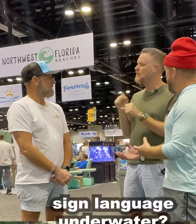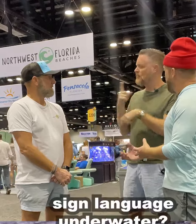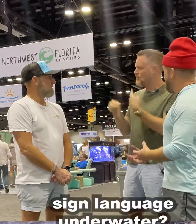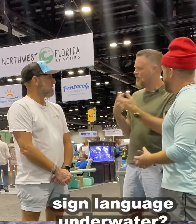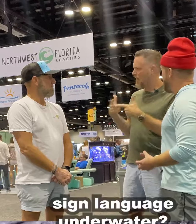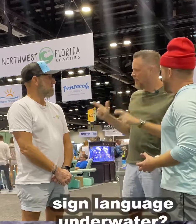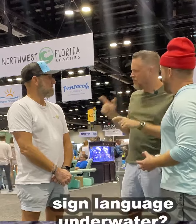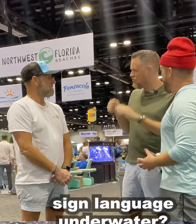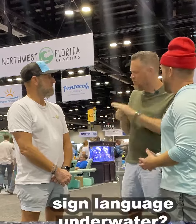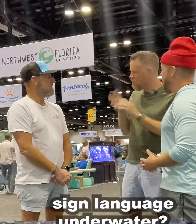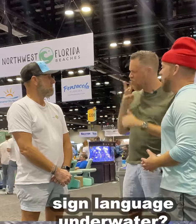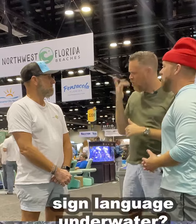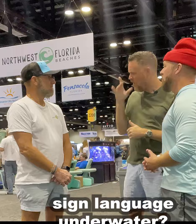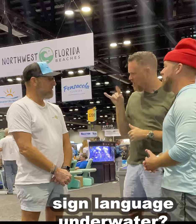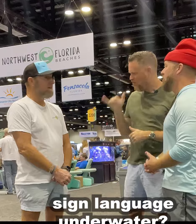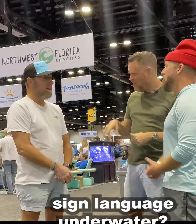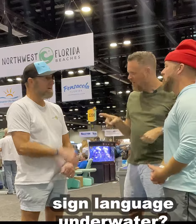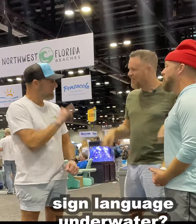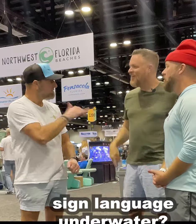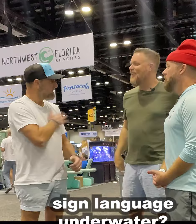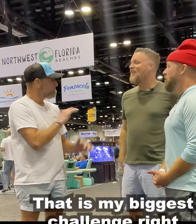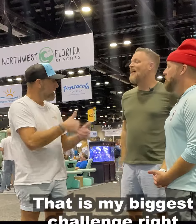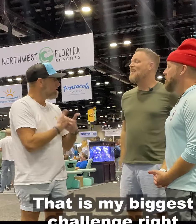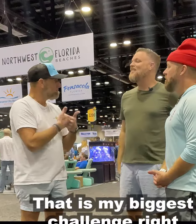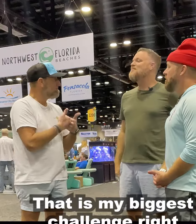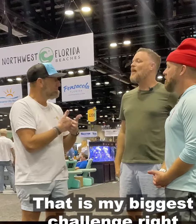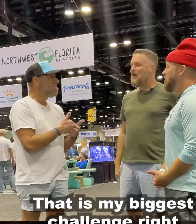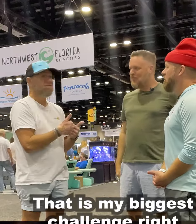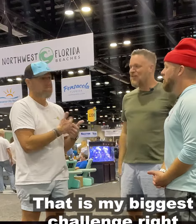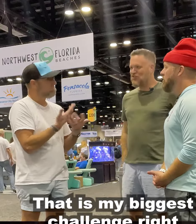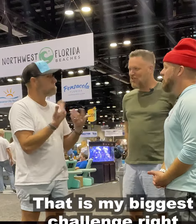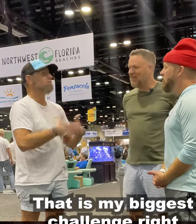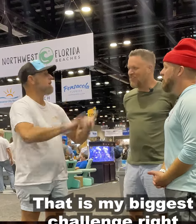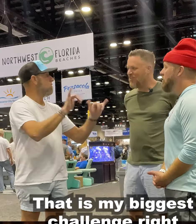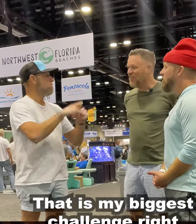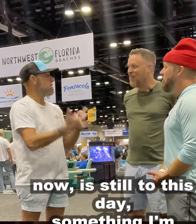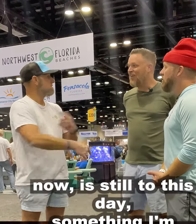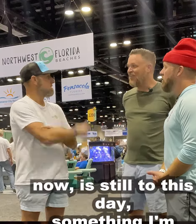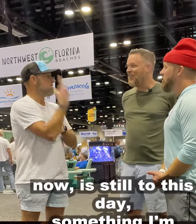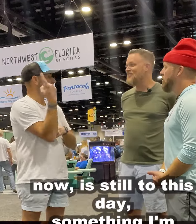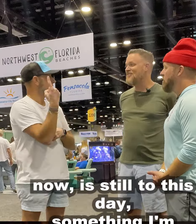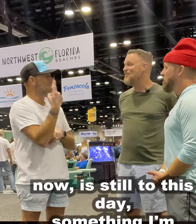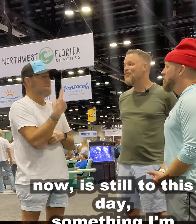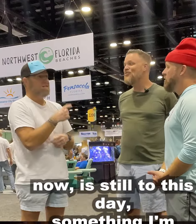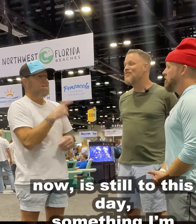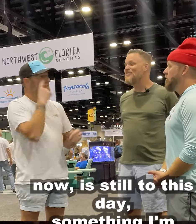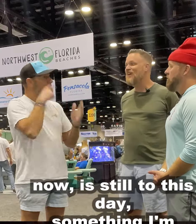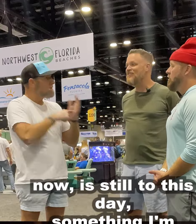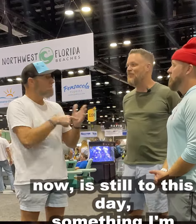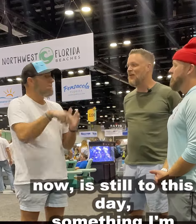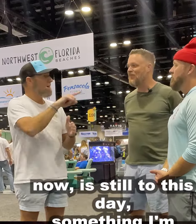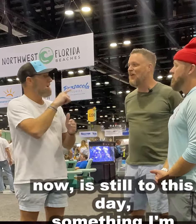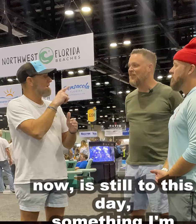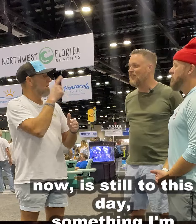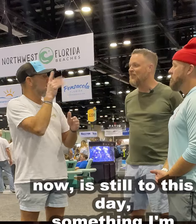language underwater? That is my biggest challenge right now. It's still to this day something I'm fighting against.